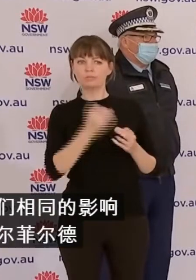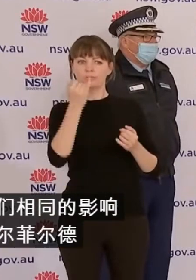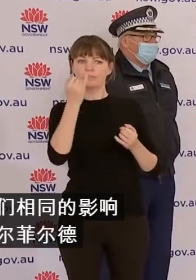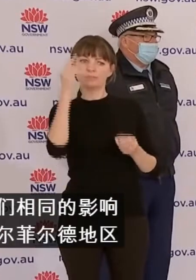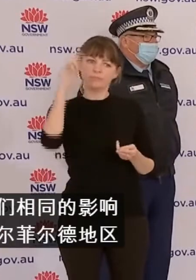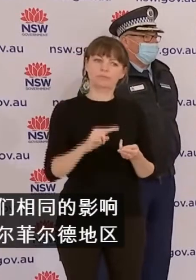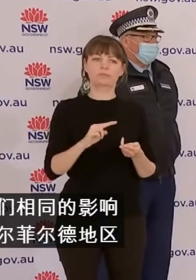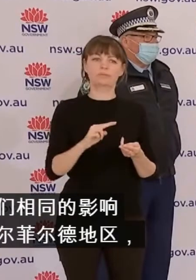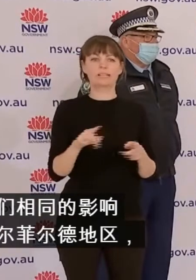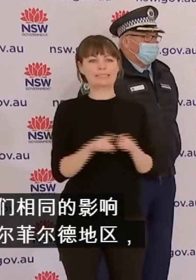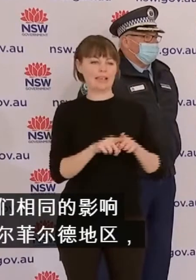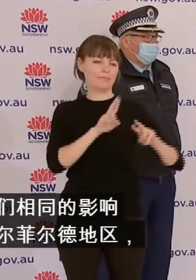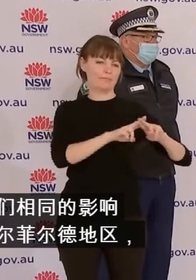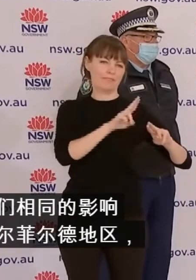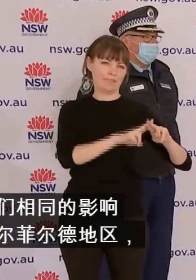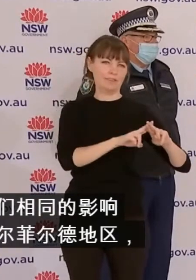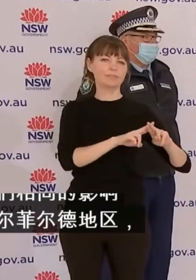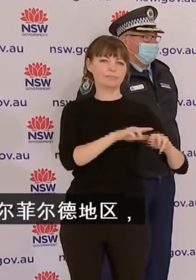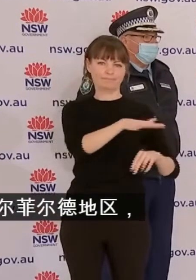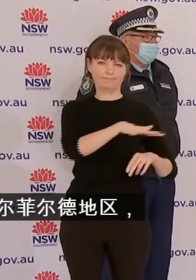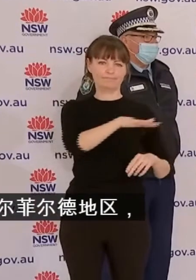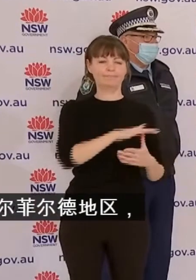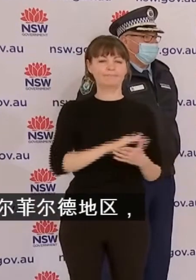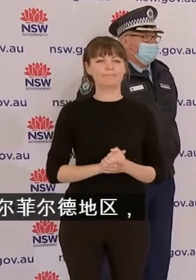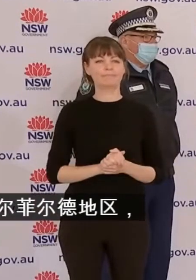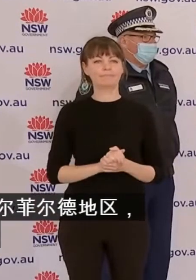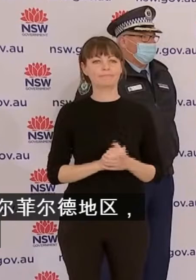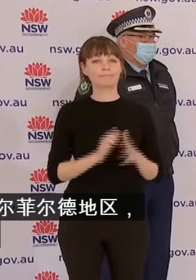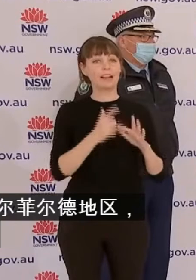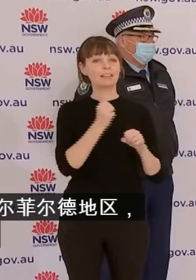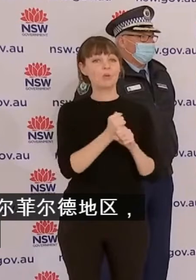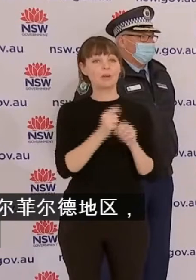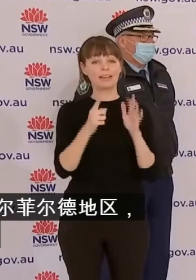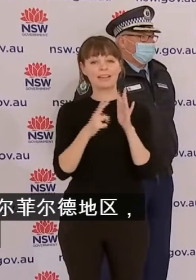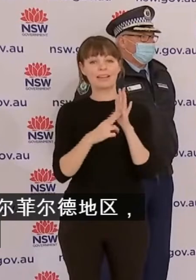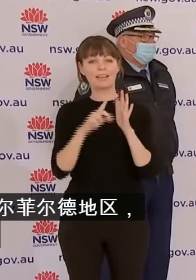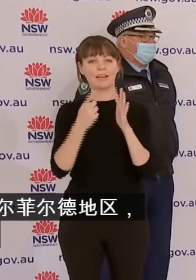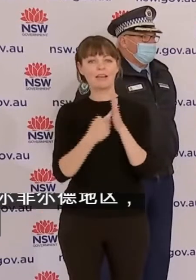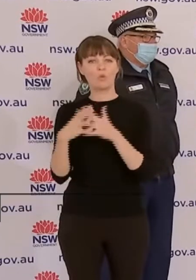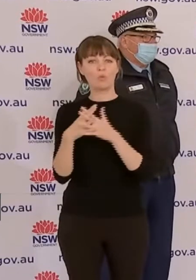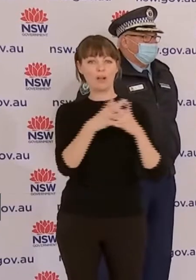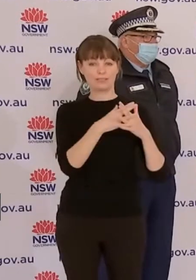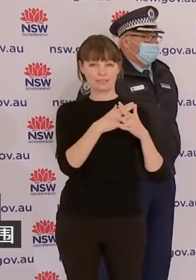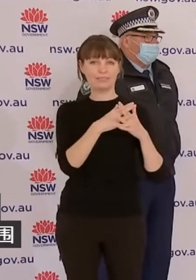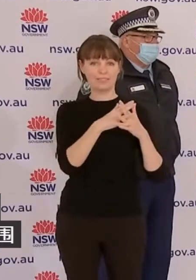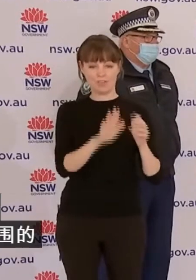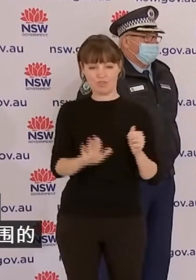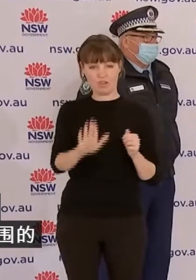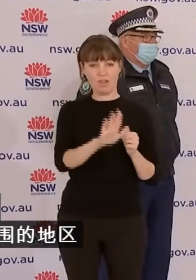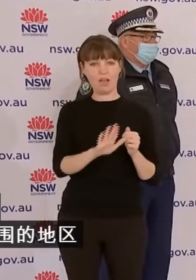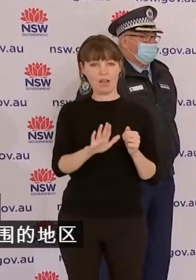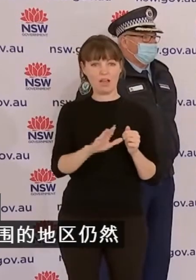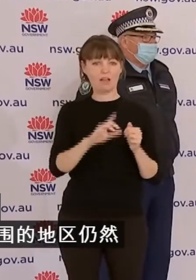the Fairfield area in particular. So, for instance, the inner west, the areas